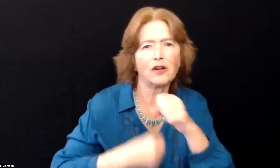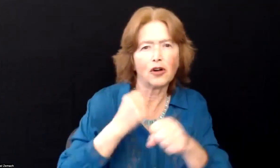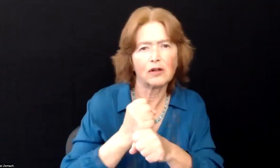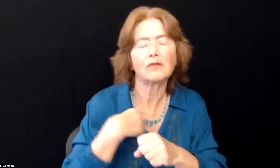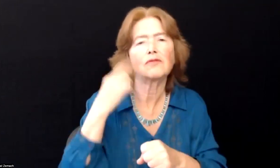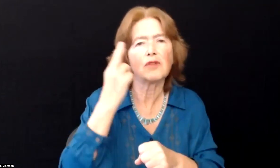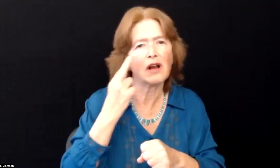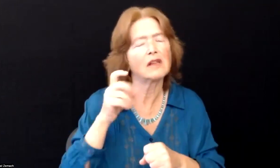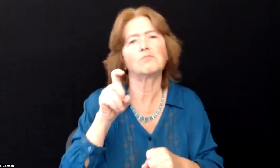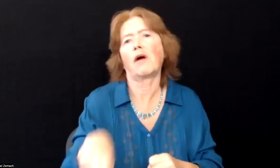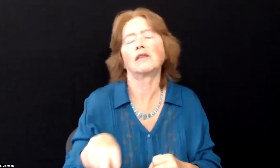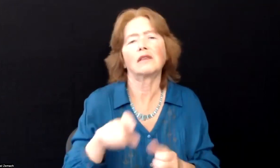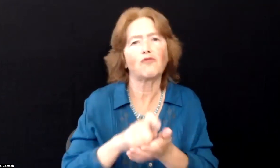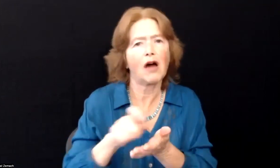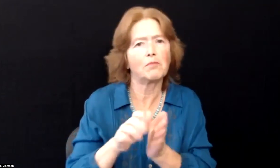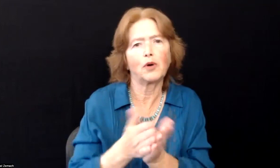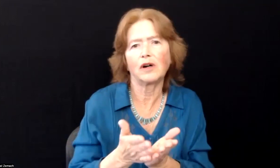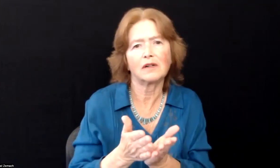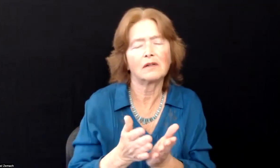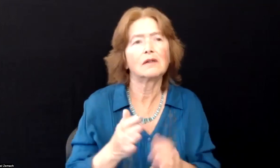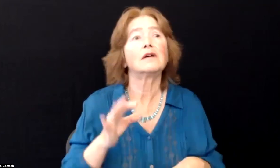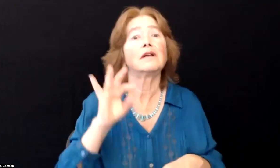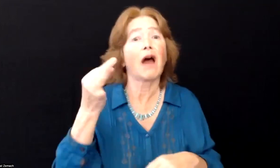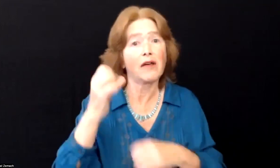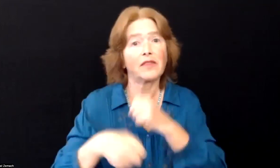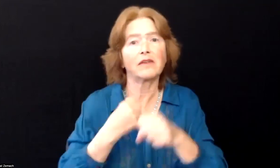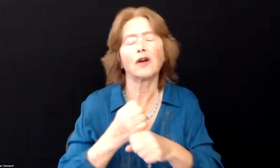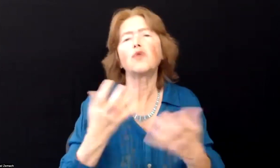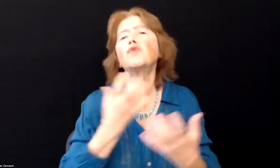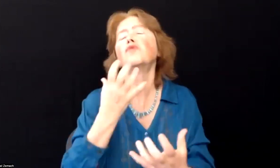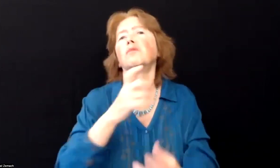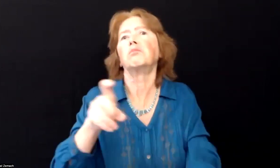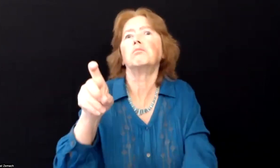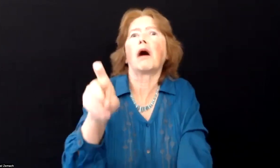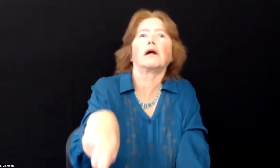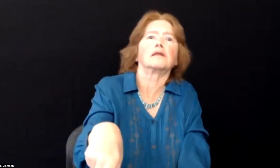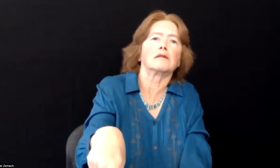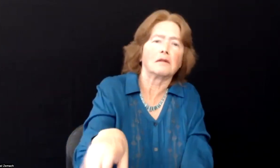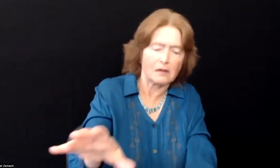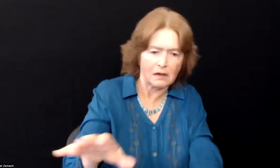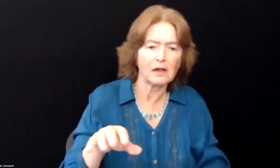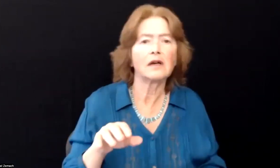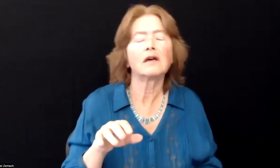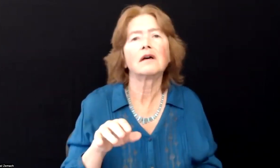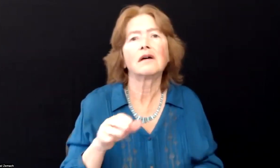in my 8th year of teaching that I needed to write a book. And then it became apparently